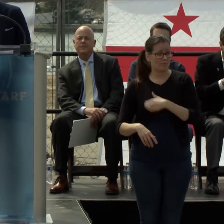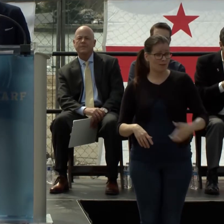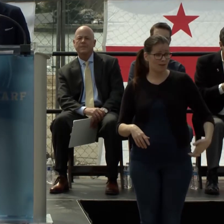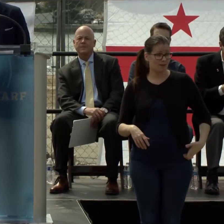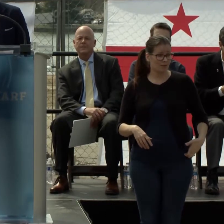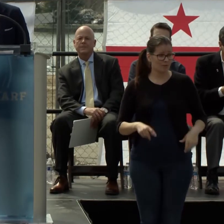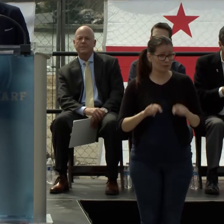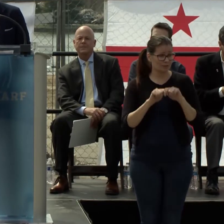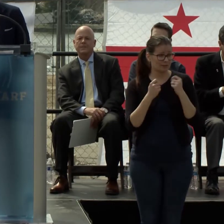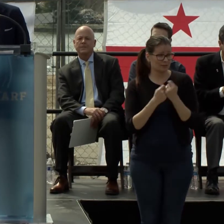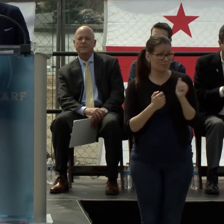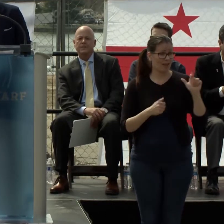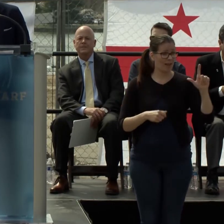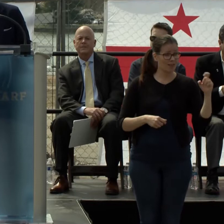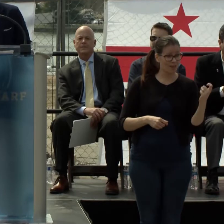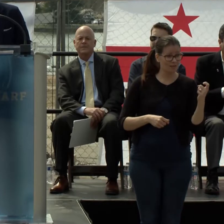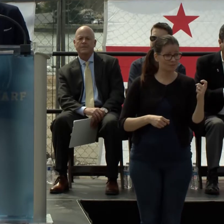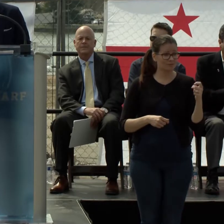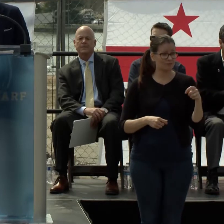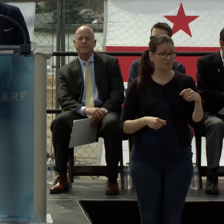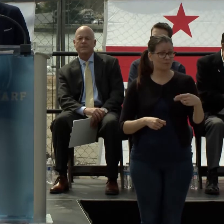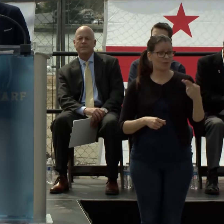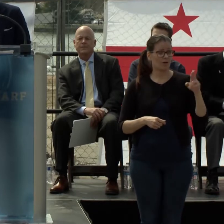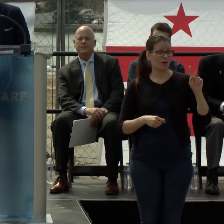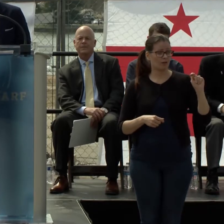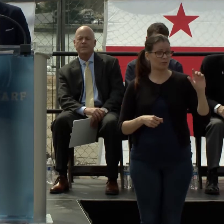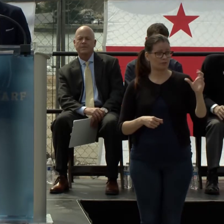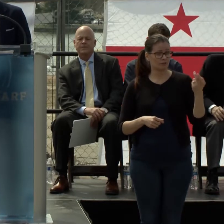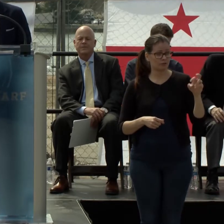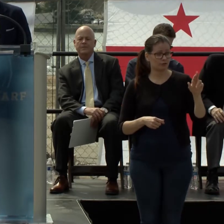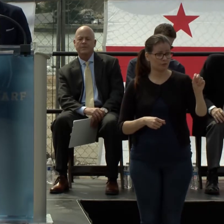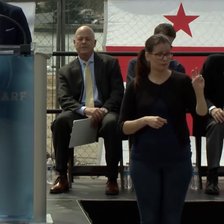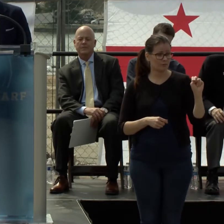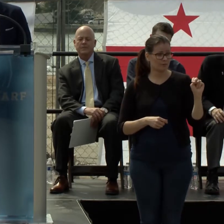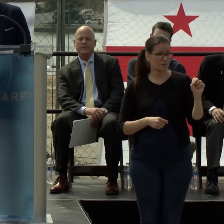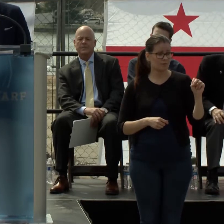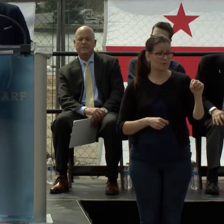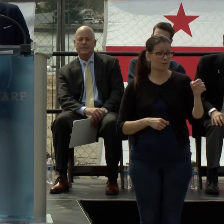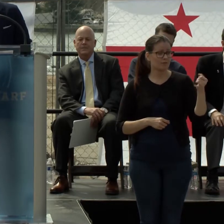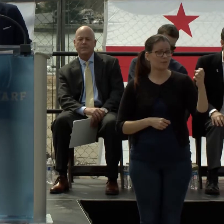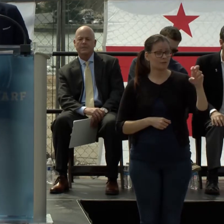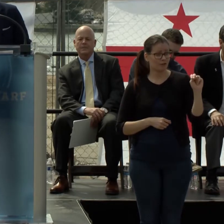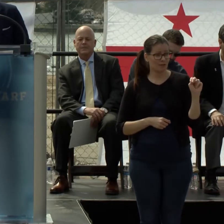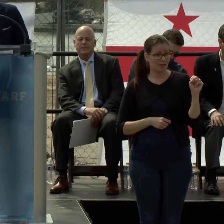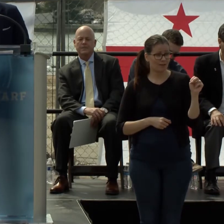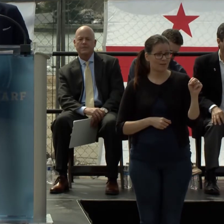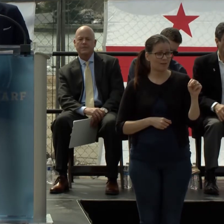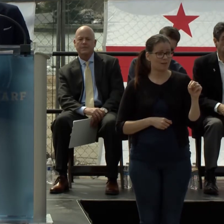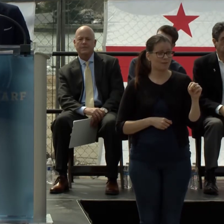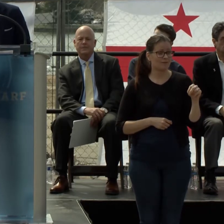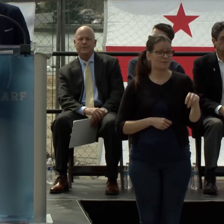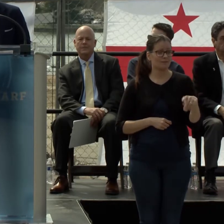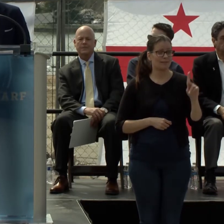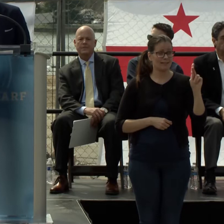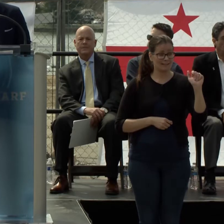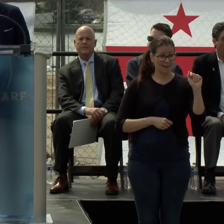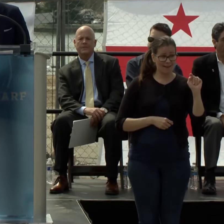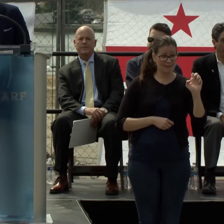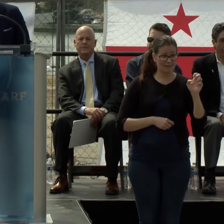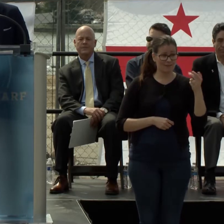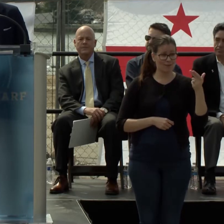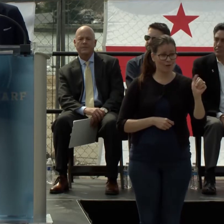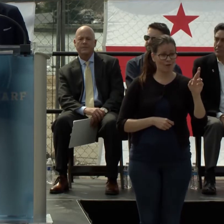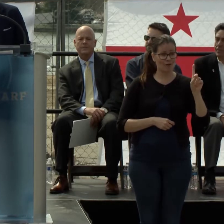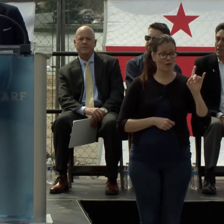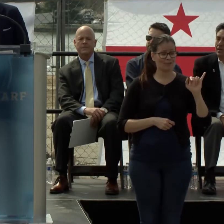Sarosho Padwala, Joe Lappin, Jen Caster, Susan Longstreet, and Kate Hardick, and Shonda Washington for all of their